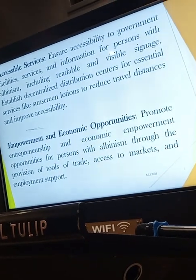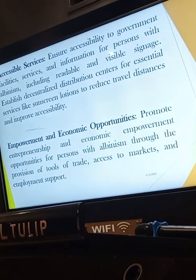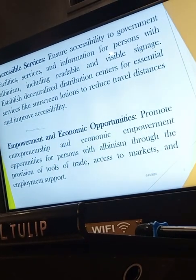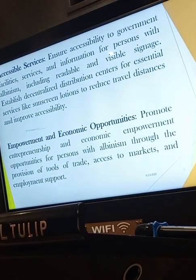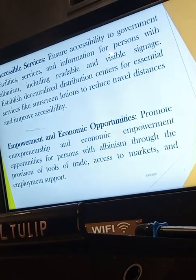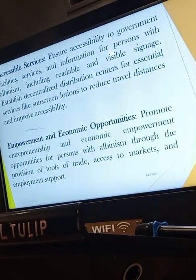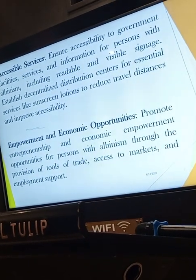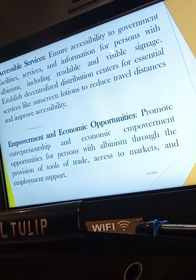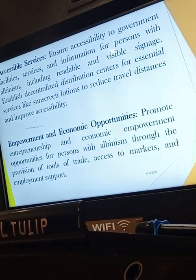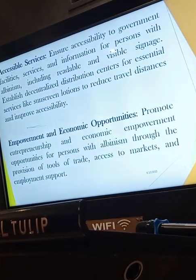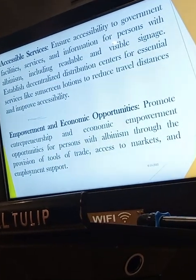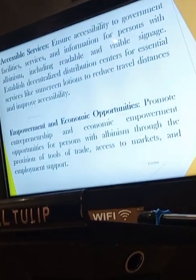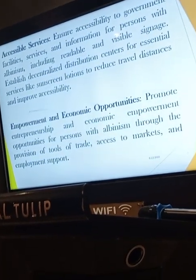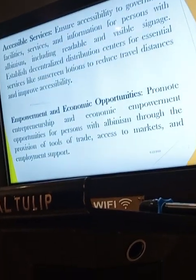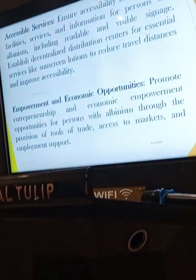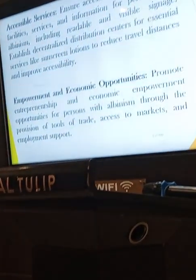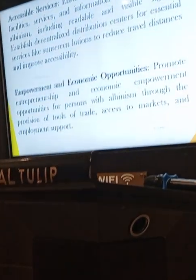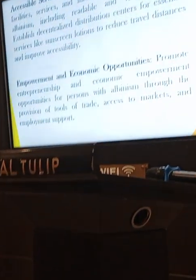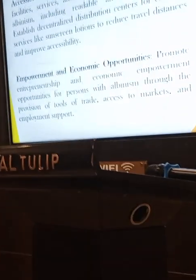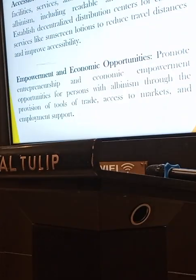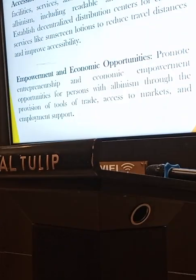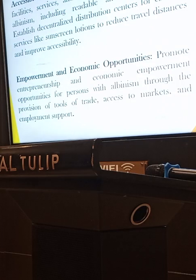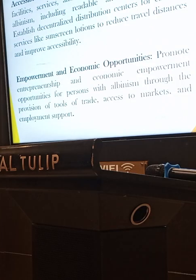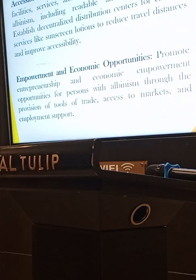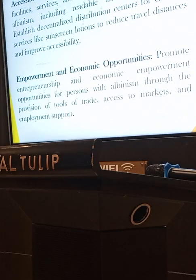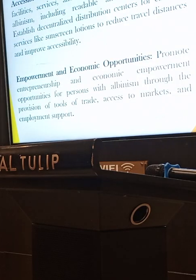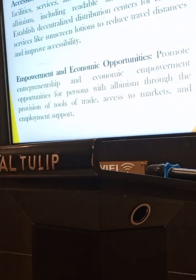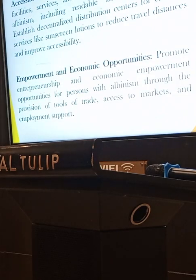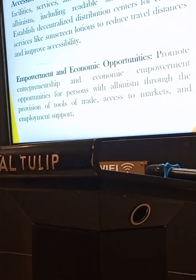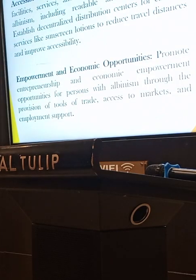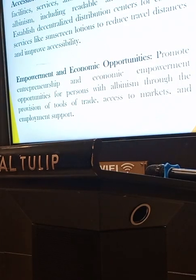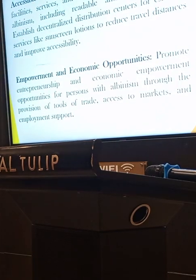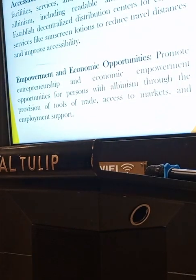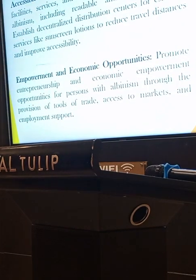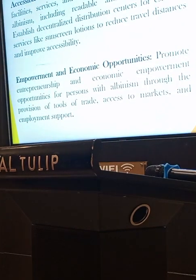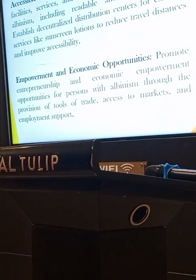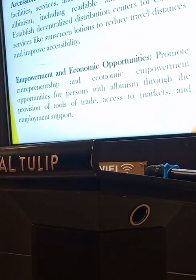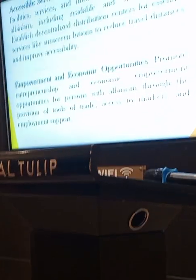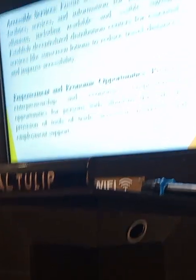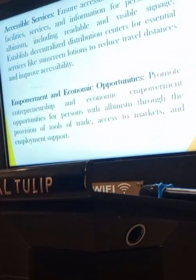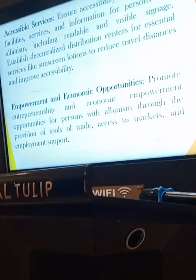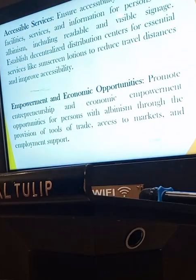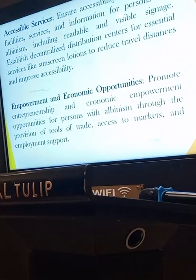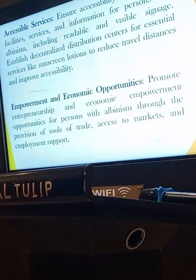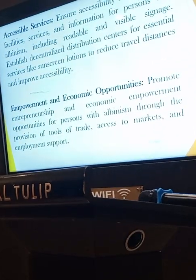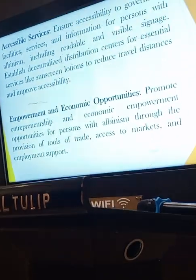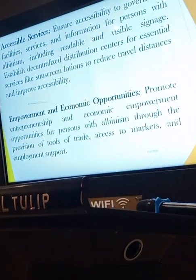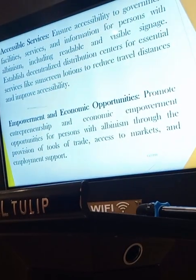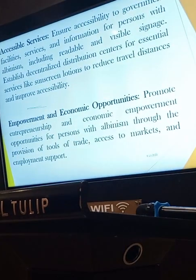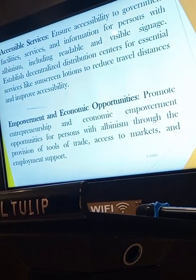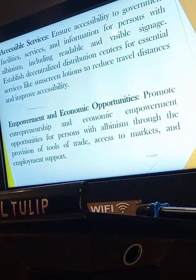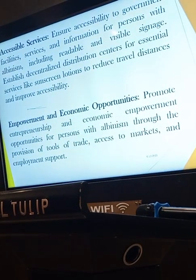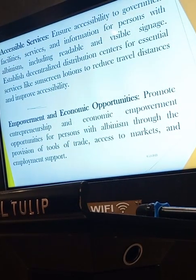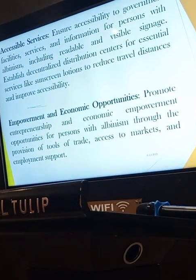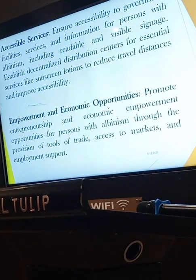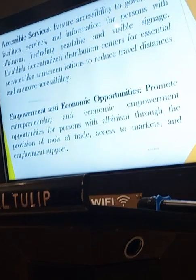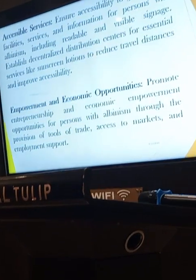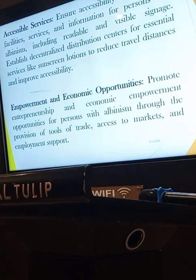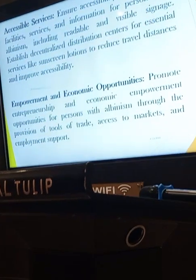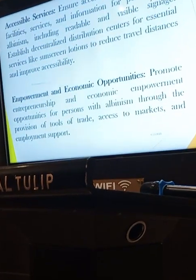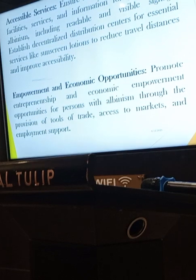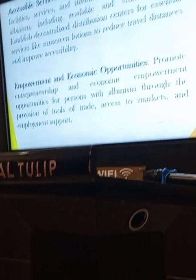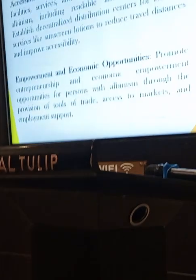idea to come up with, to establish the social assistance fund. This is, I'm sure, coming, and our good CAS will